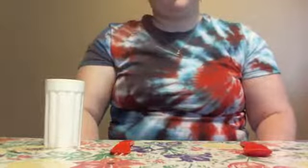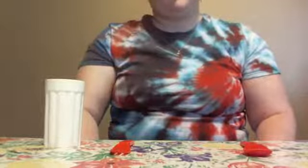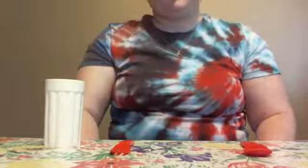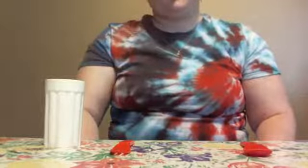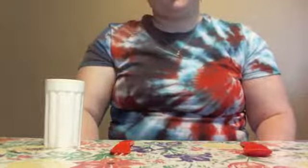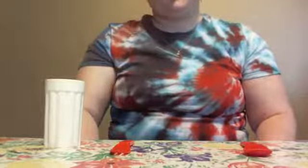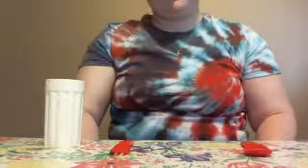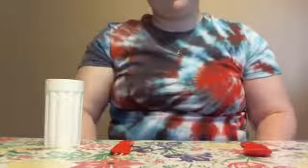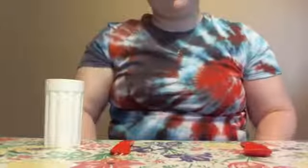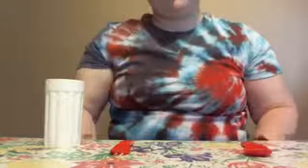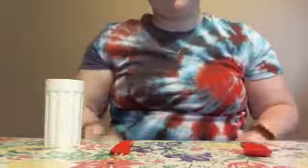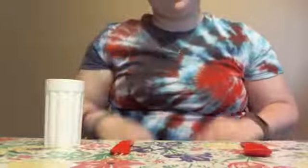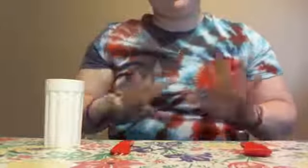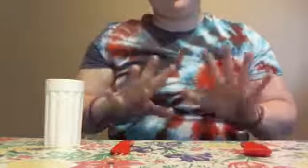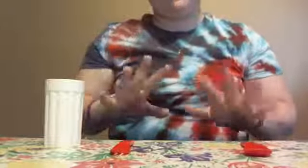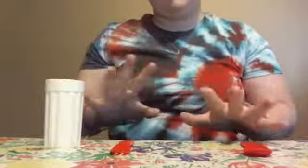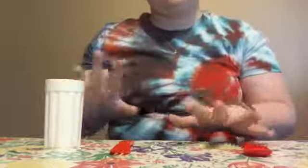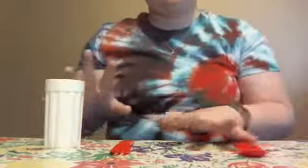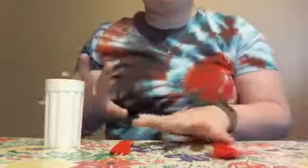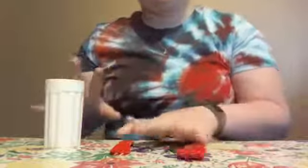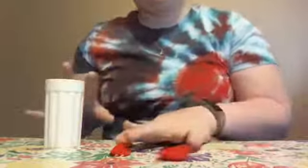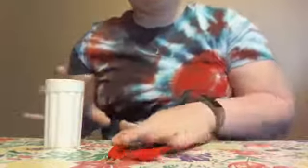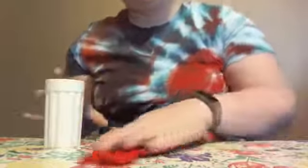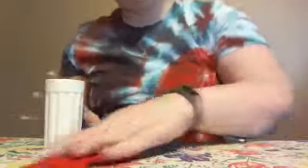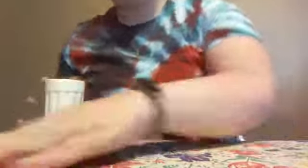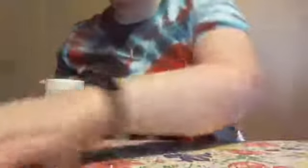guesses. All right, and now I'm going to take it away.